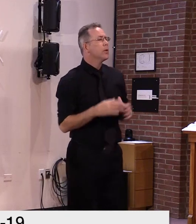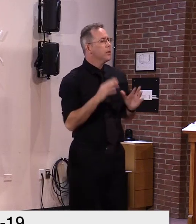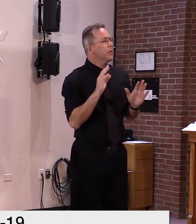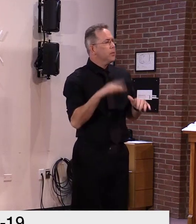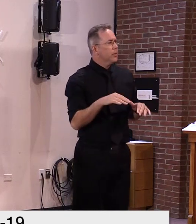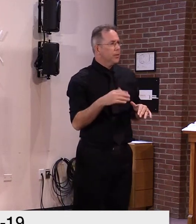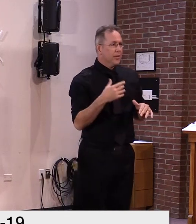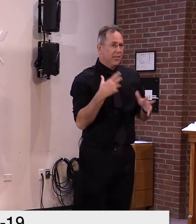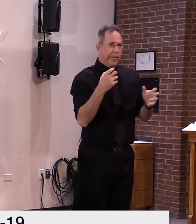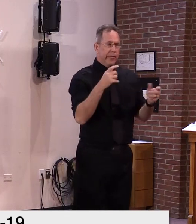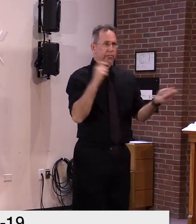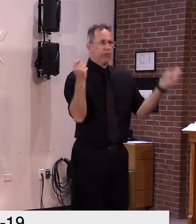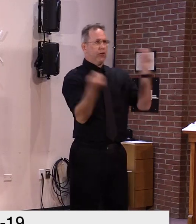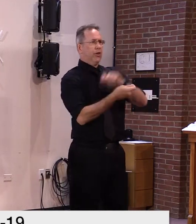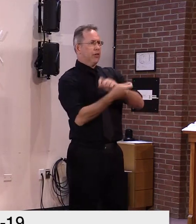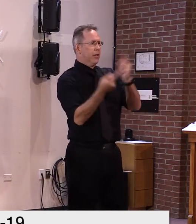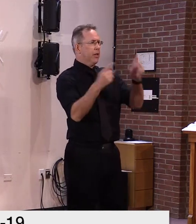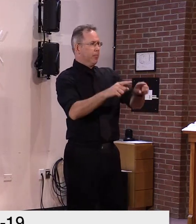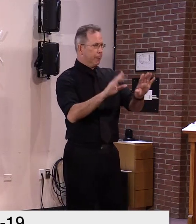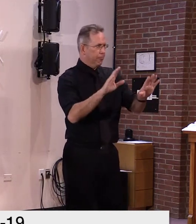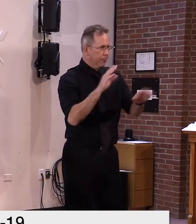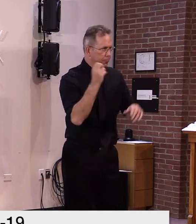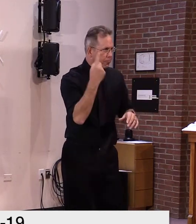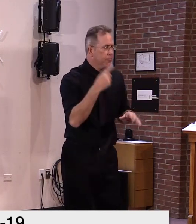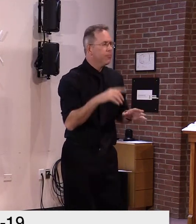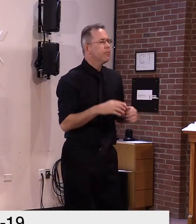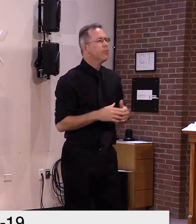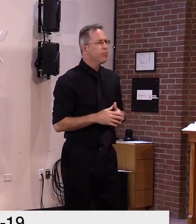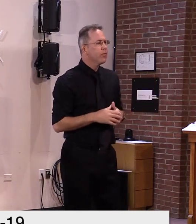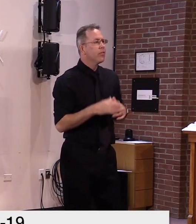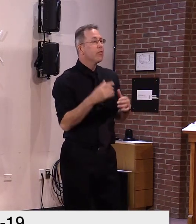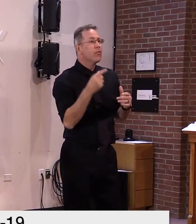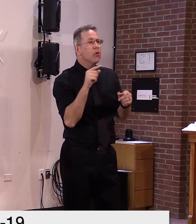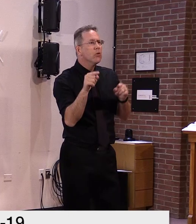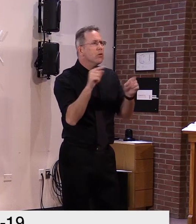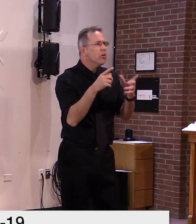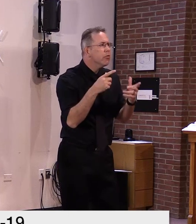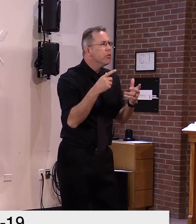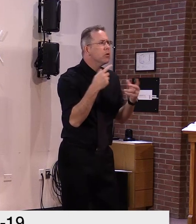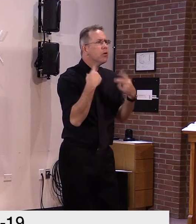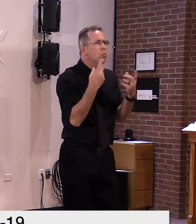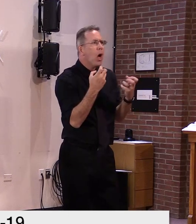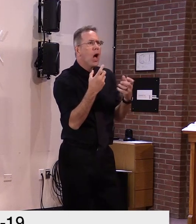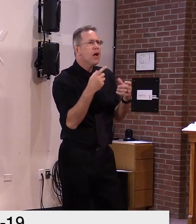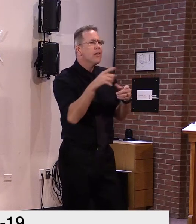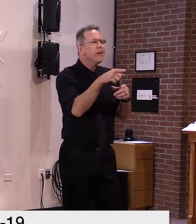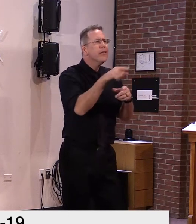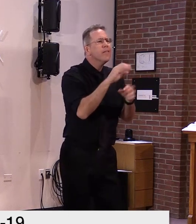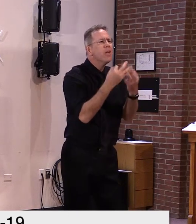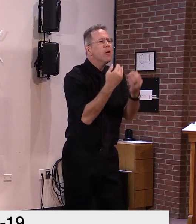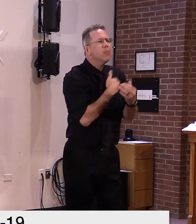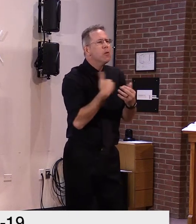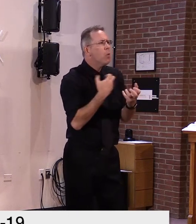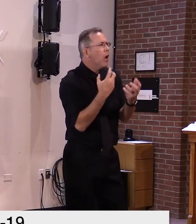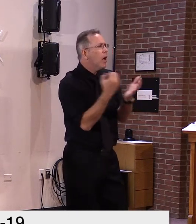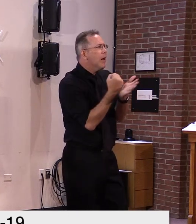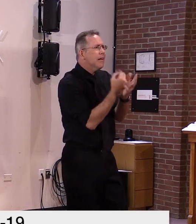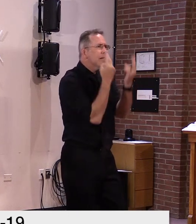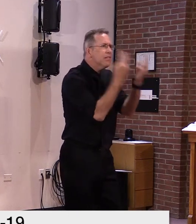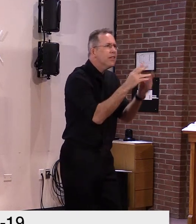facilities. And we encourage all that are anxious family members to be patient as they work to